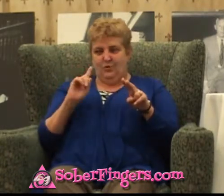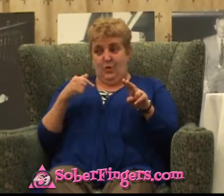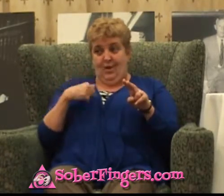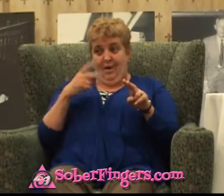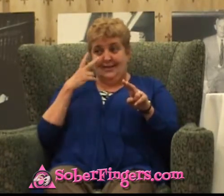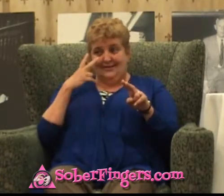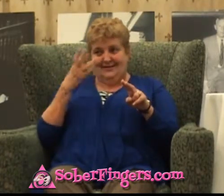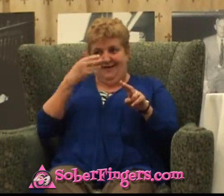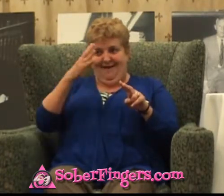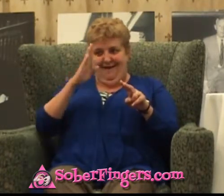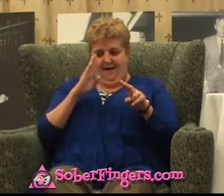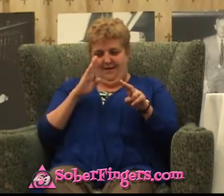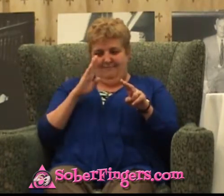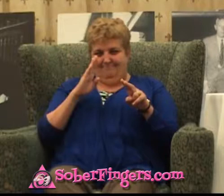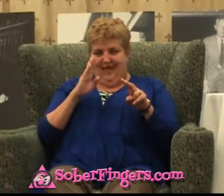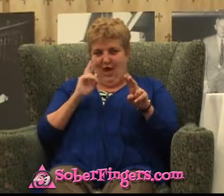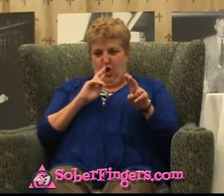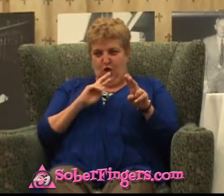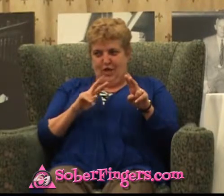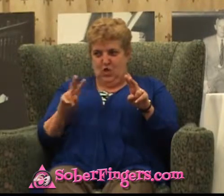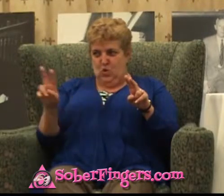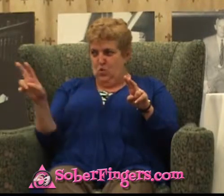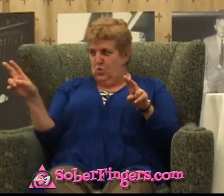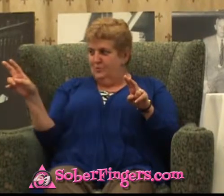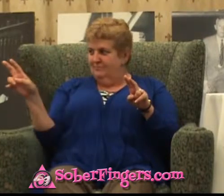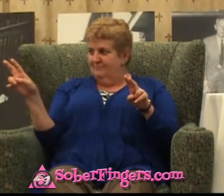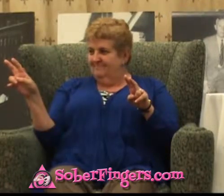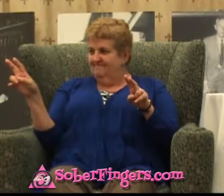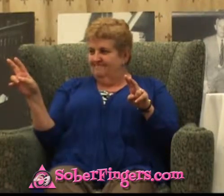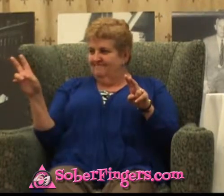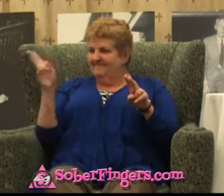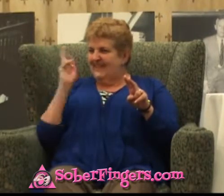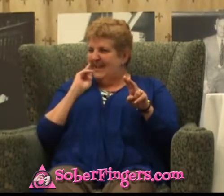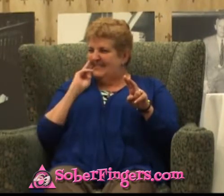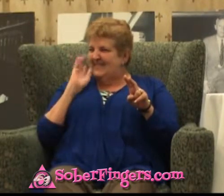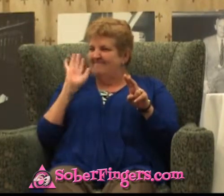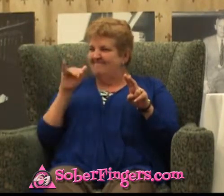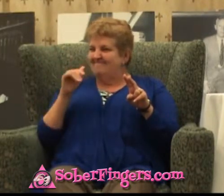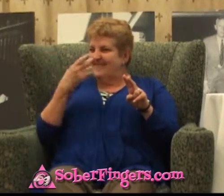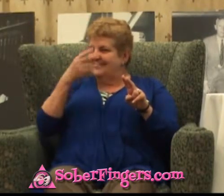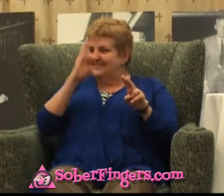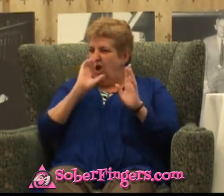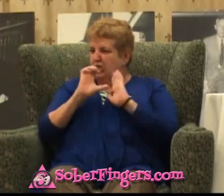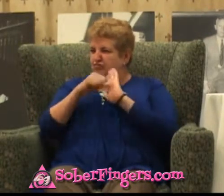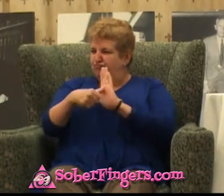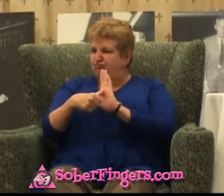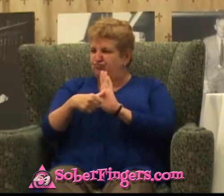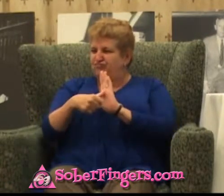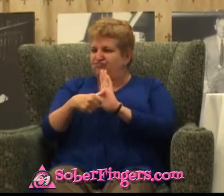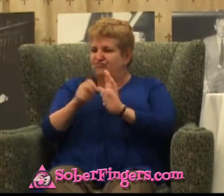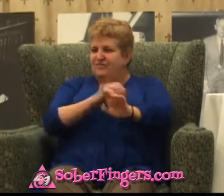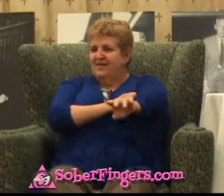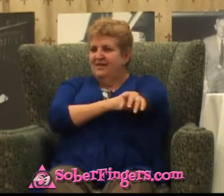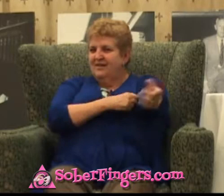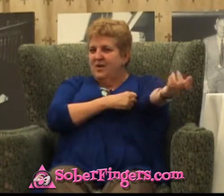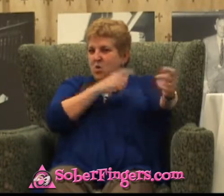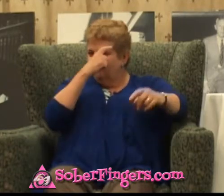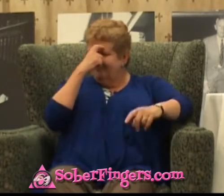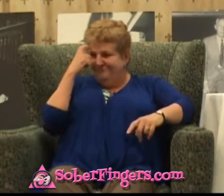at all of you, and I can see where he's left his mark. It hasn't all been easy even since then.